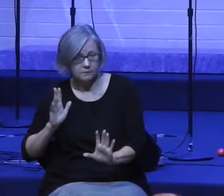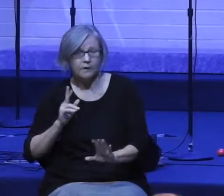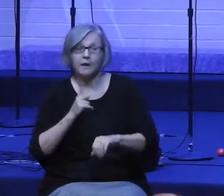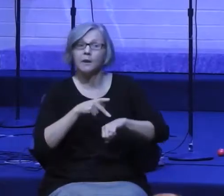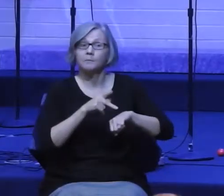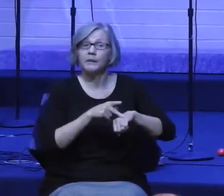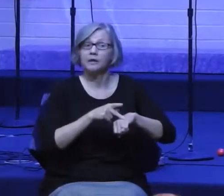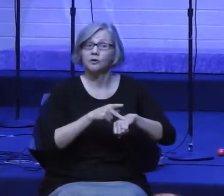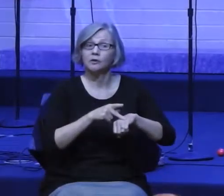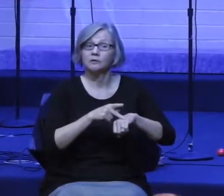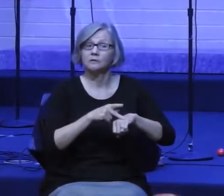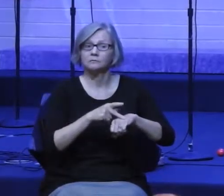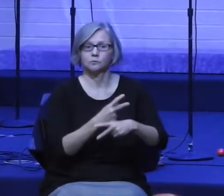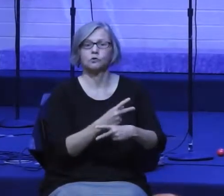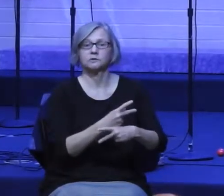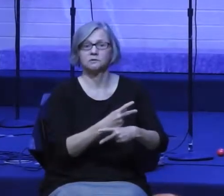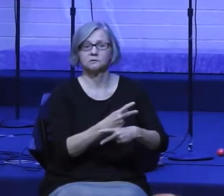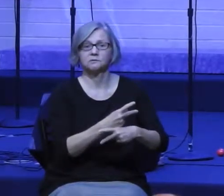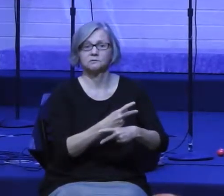has quit even bigger.